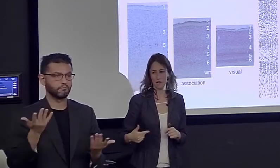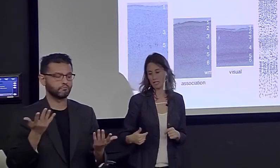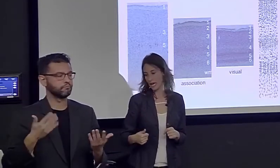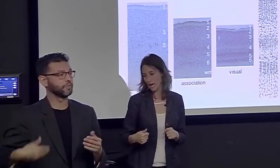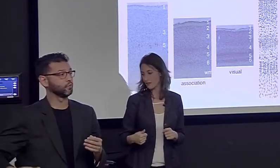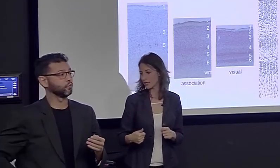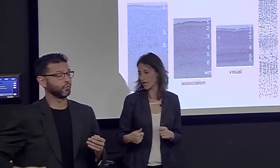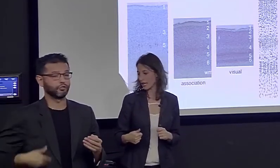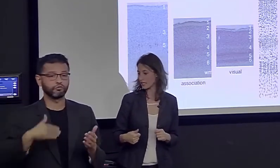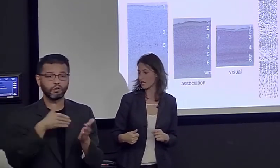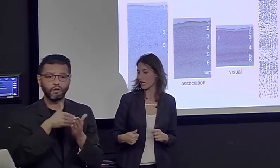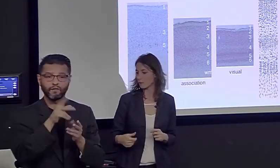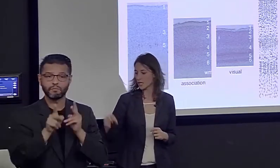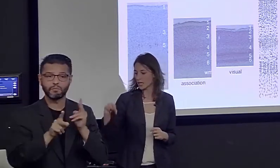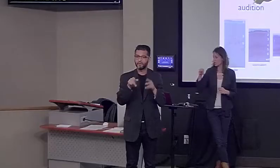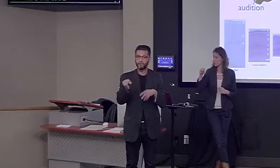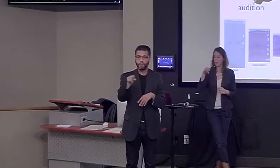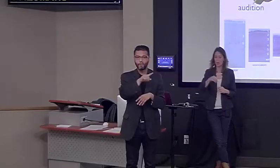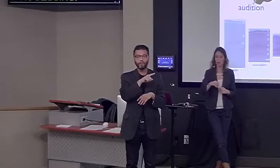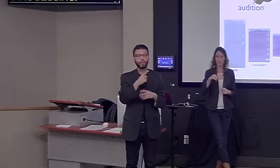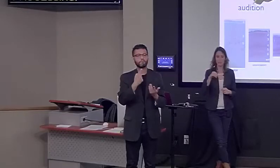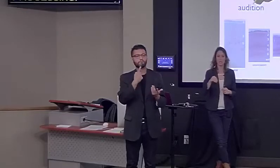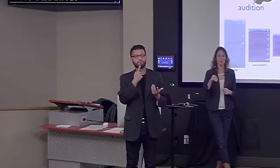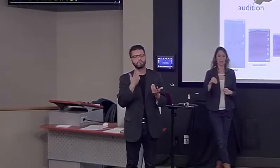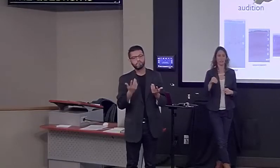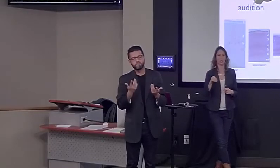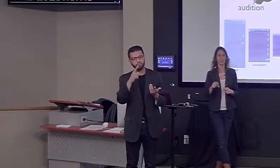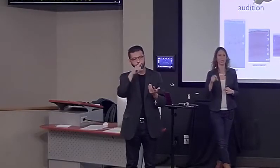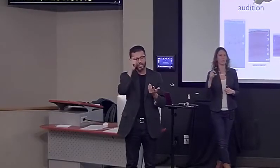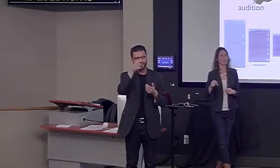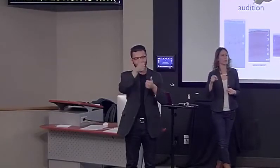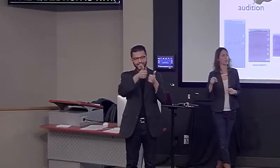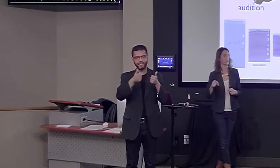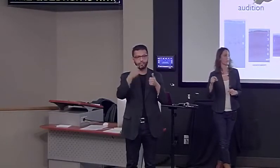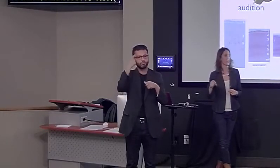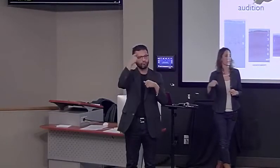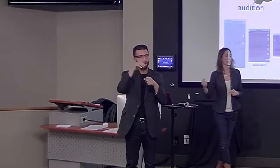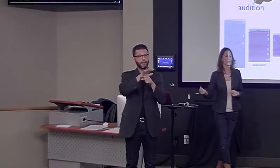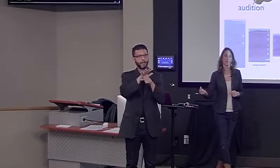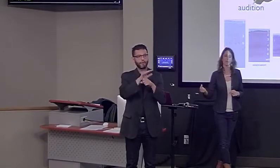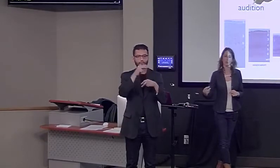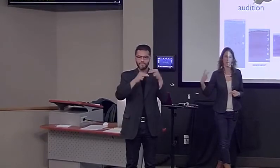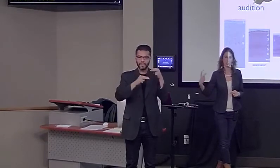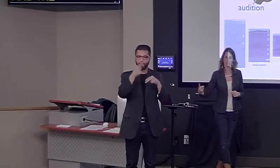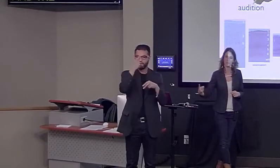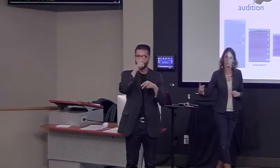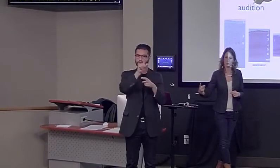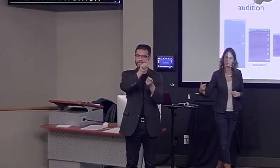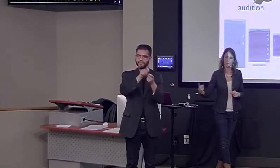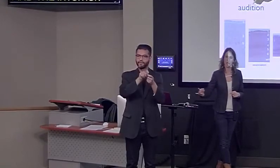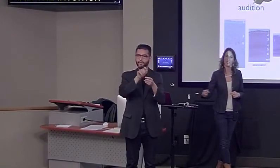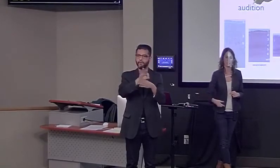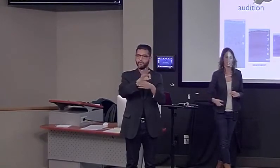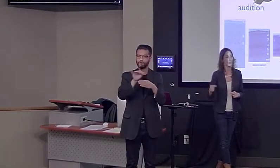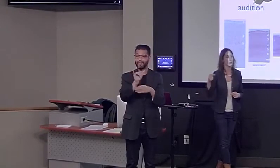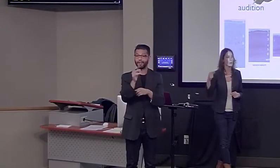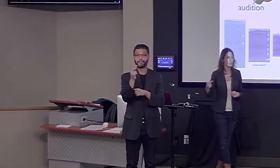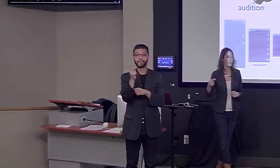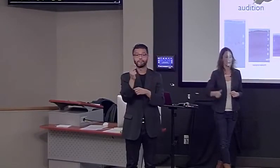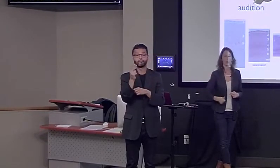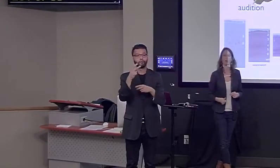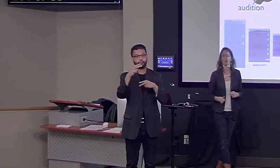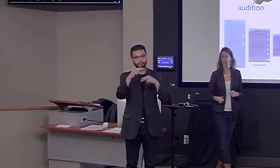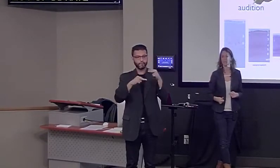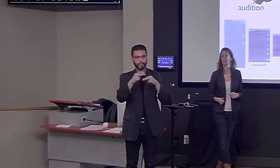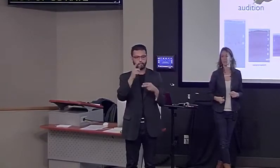think a lot of us have is that it's because each brain area is built to do the thing that it's meant to do, like a scissor is built to cut. And so